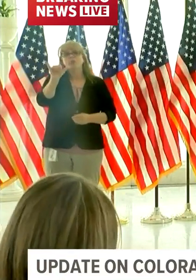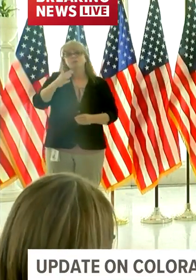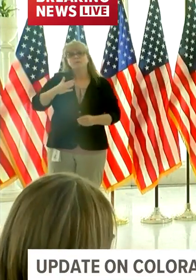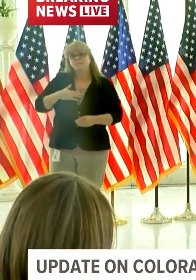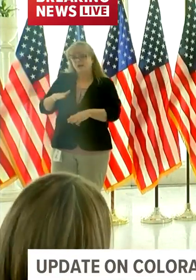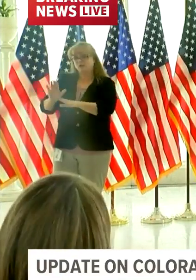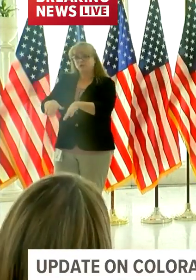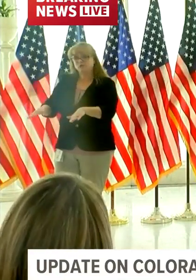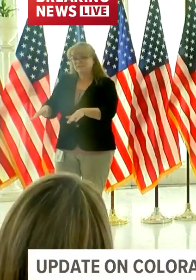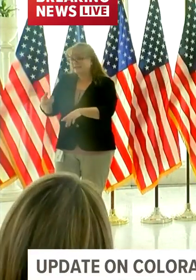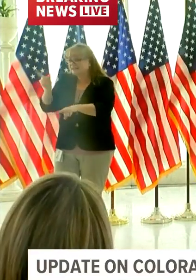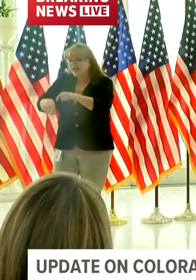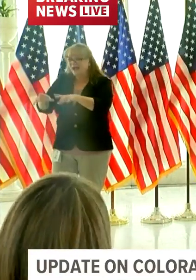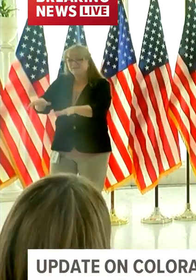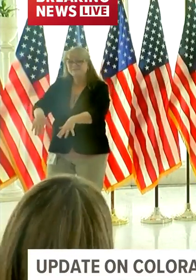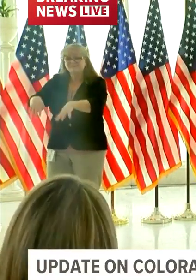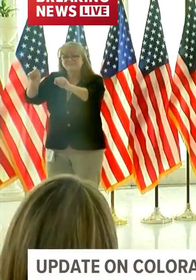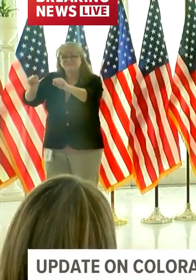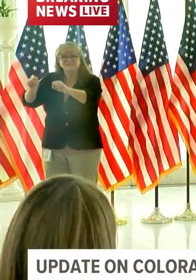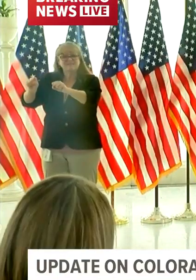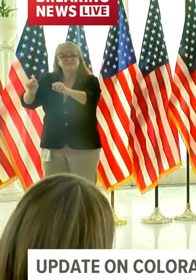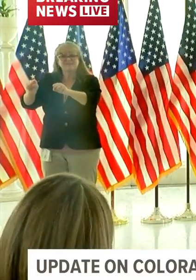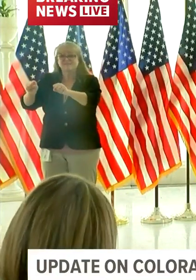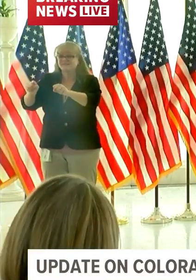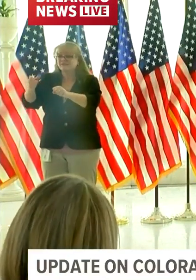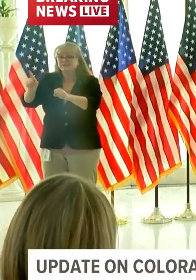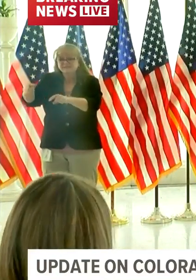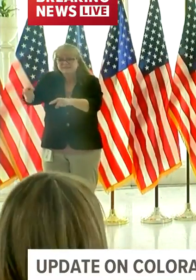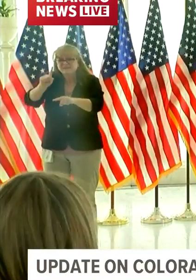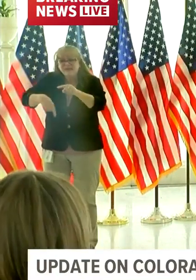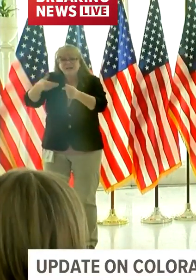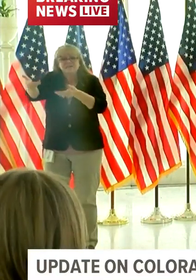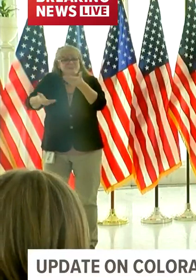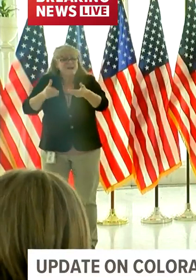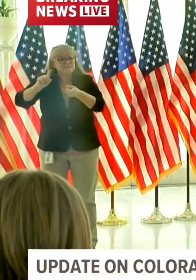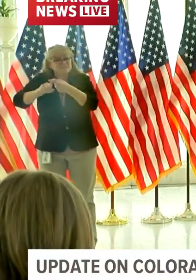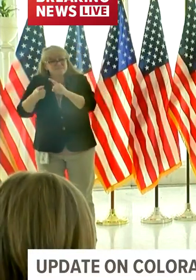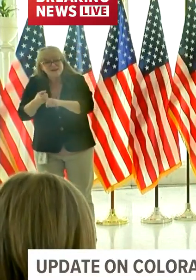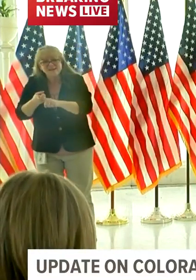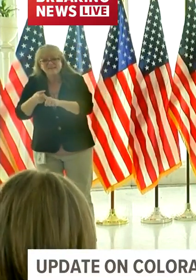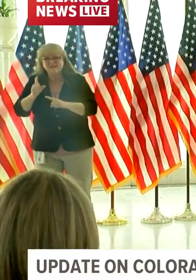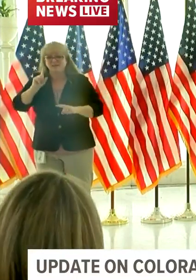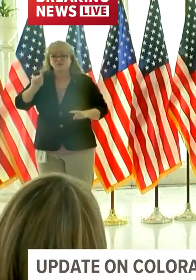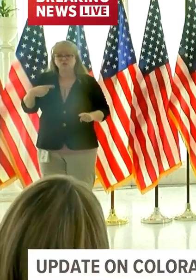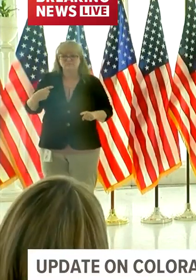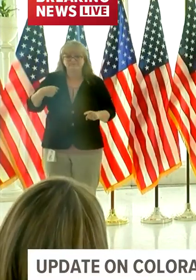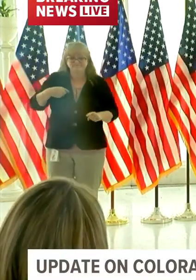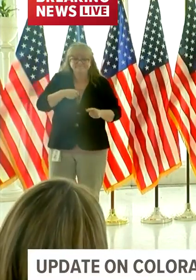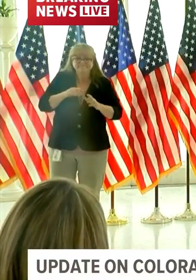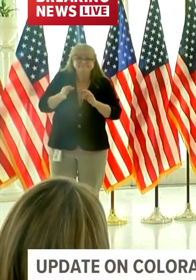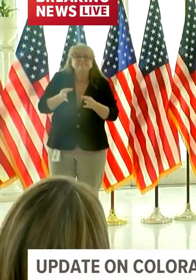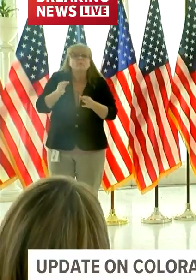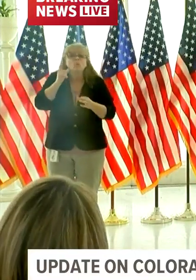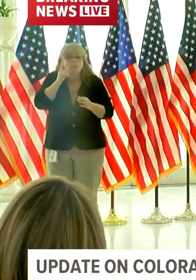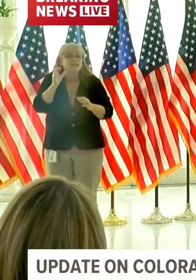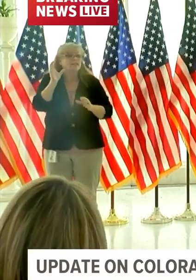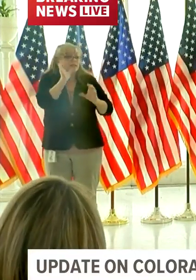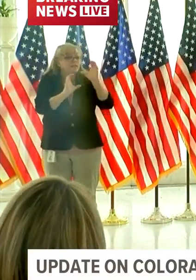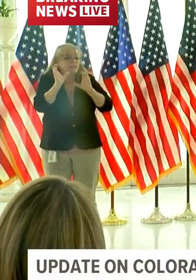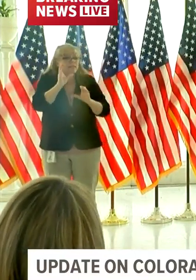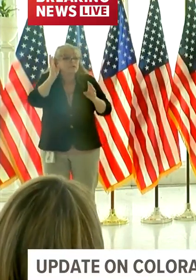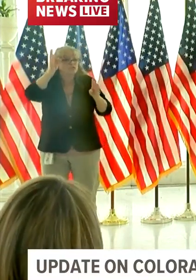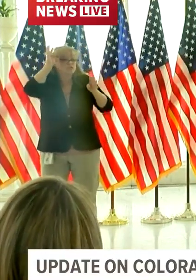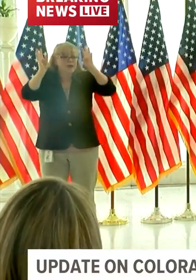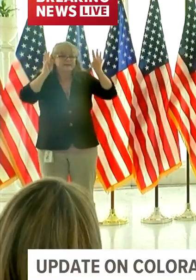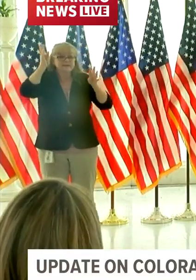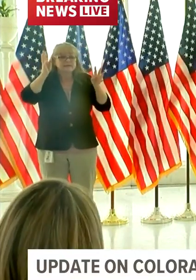egg hunt with just our kids, and so we'll have some fun with it. They'll have some fun looking for the eggs, and I